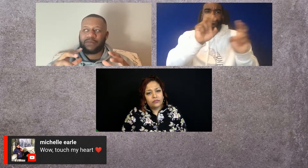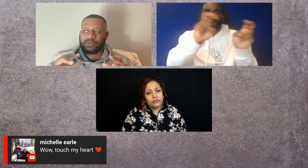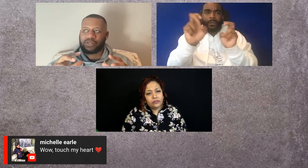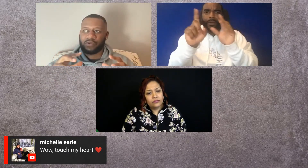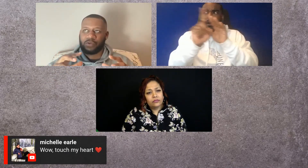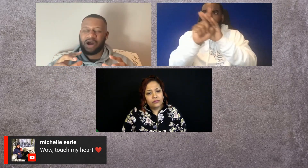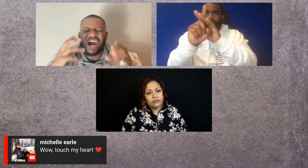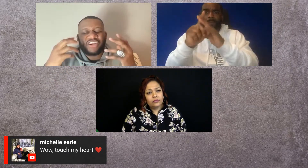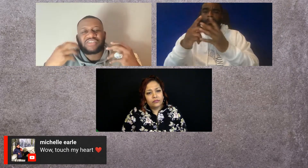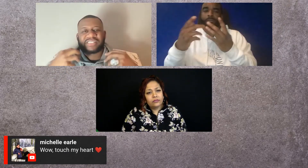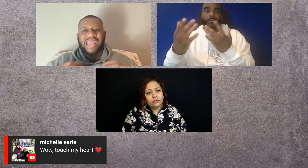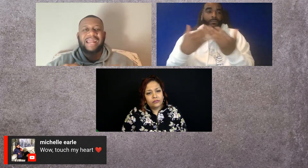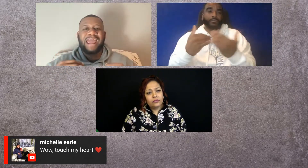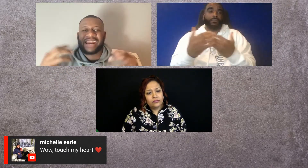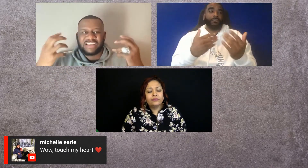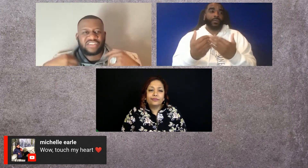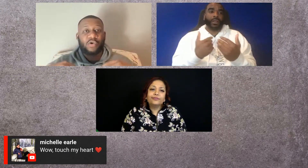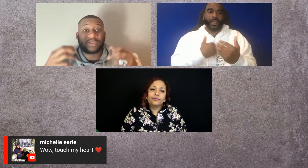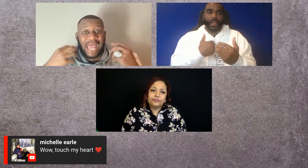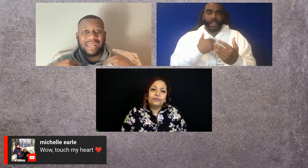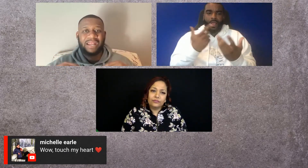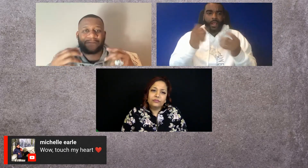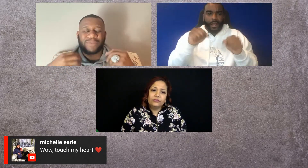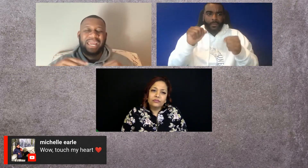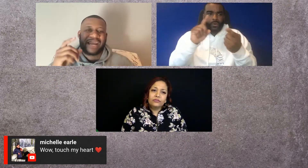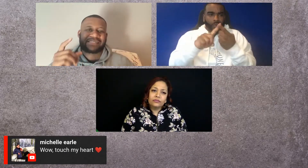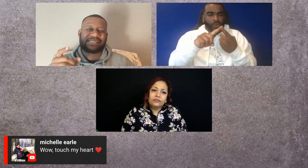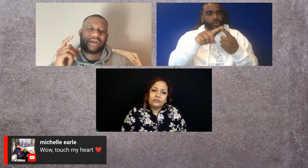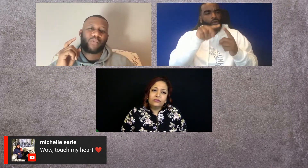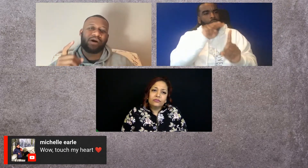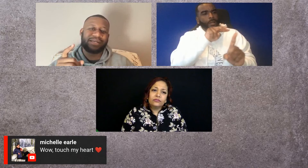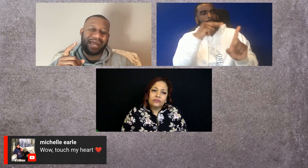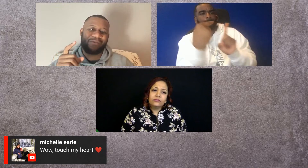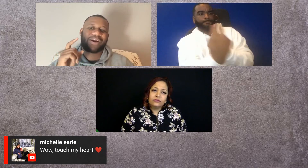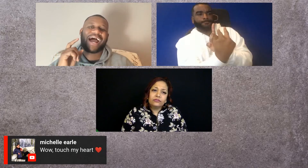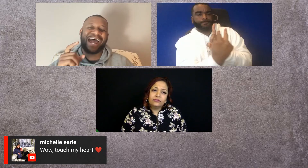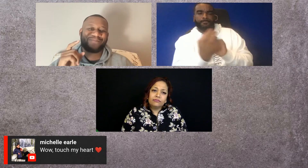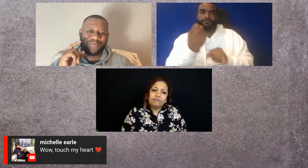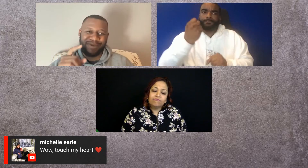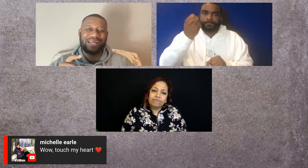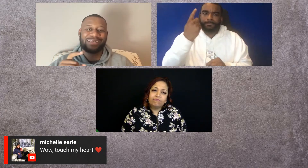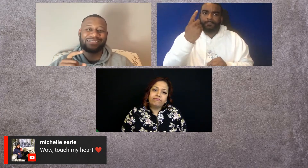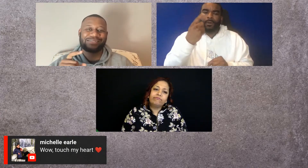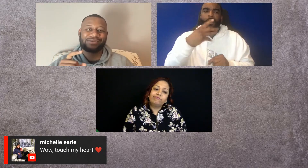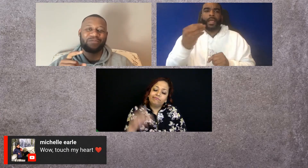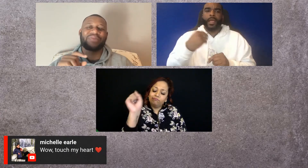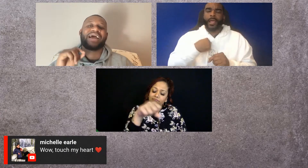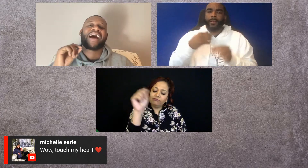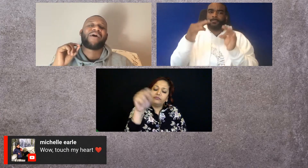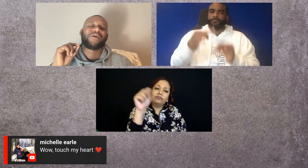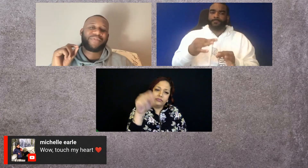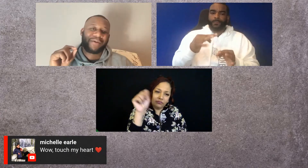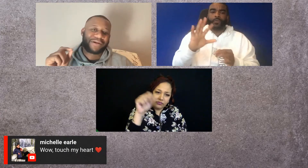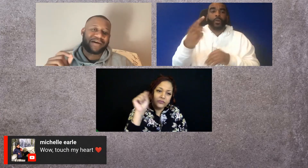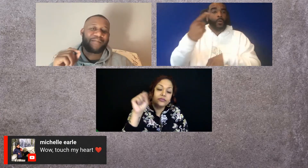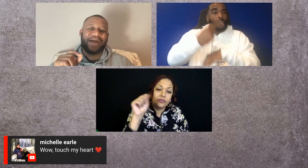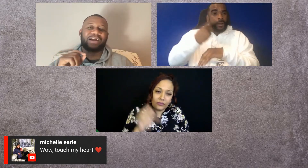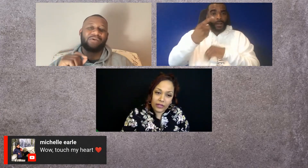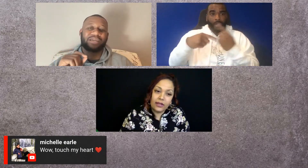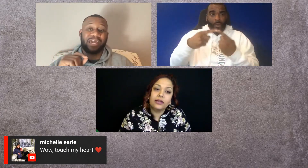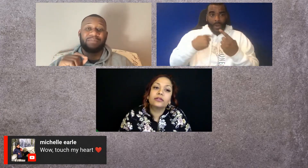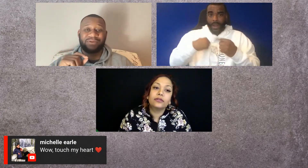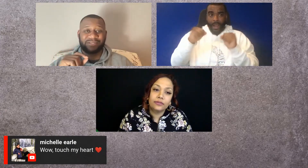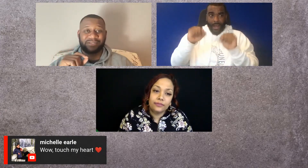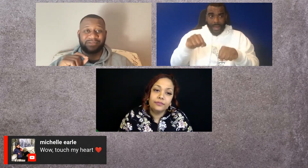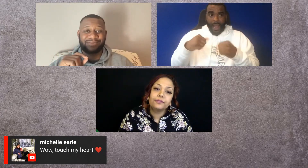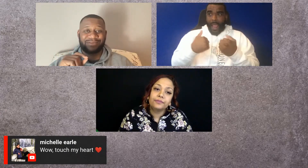was able to understand that and soak that in. And I said, one day when I have the means, I want to be able to come back